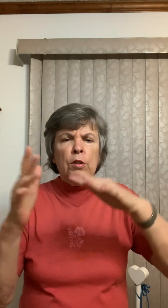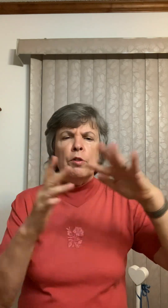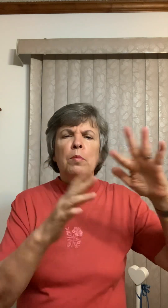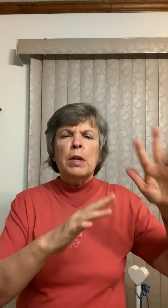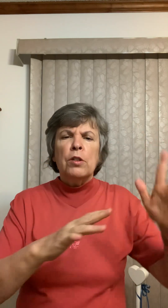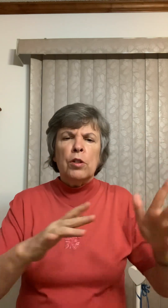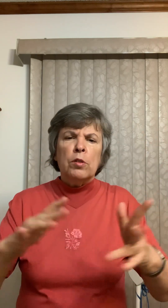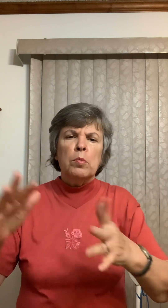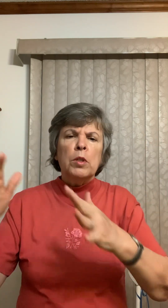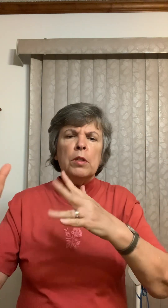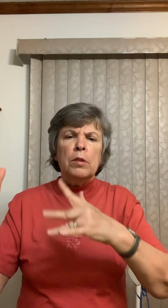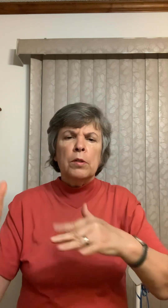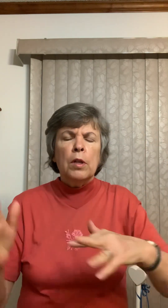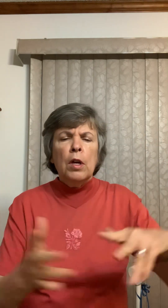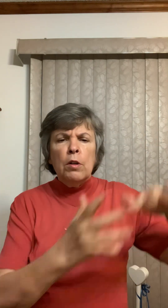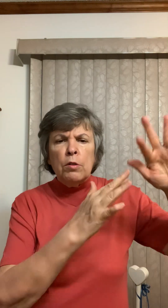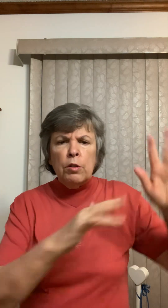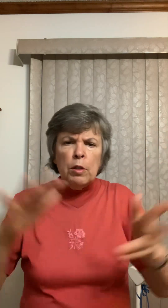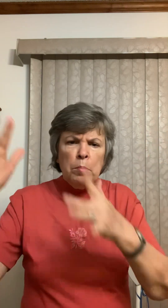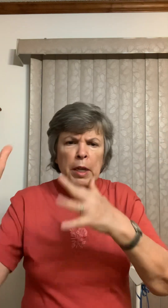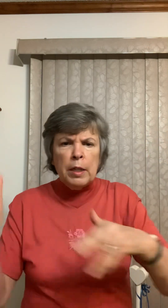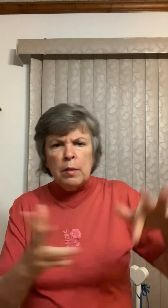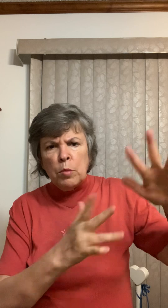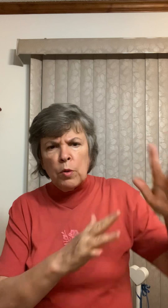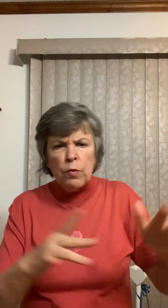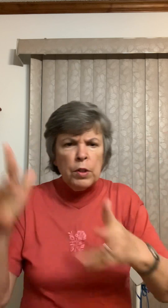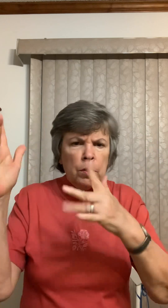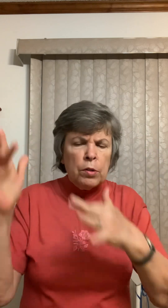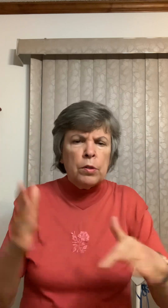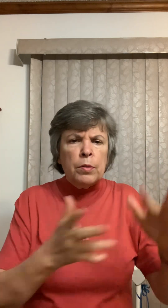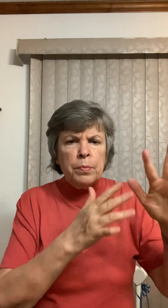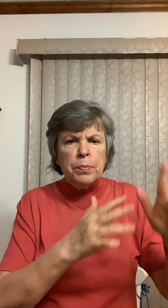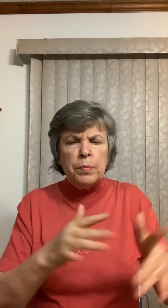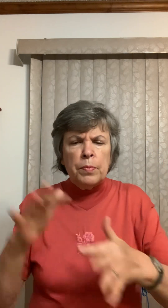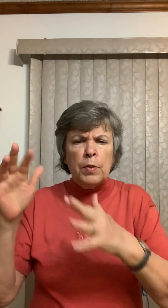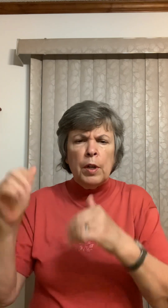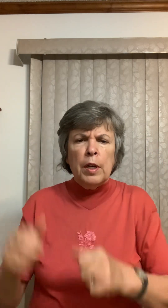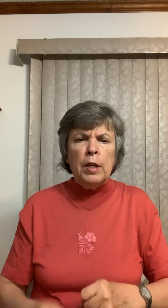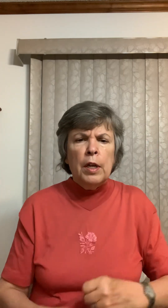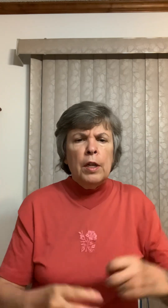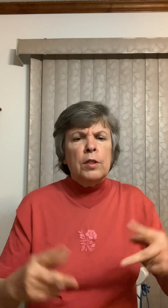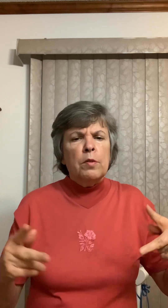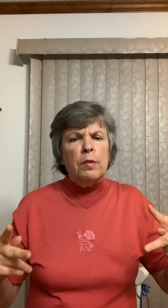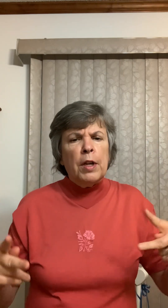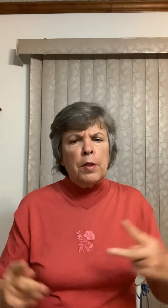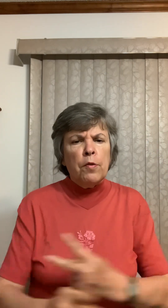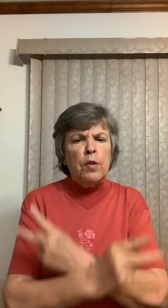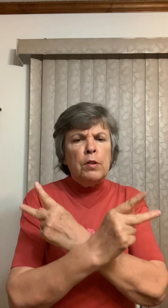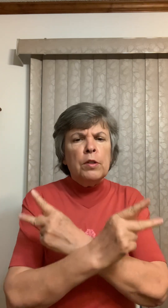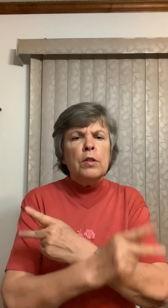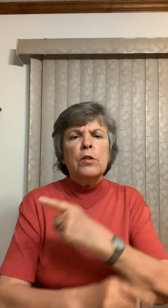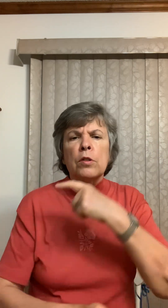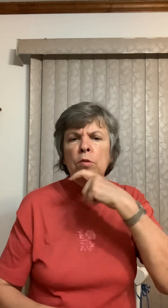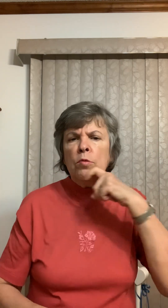can make gentle breezes, or you can make it more fierce. Okay, so we've got the fiercest,